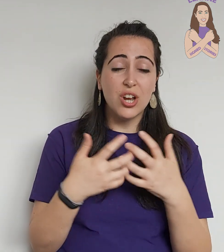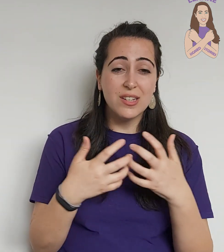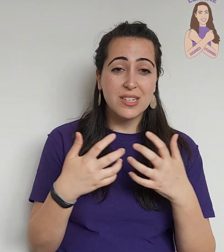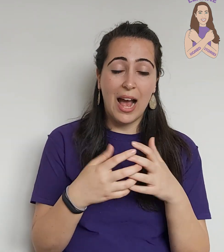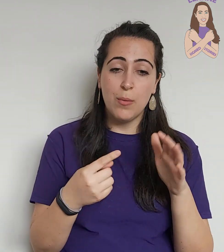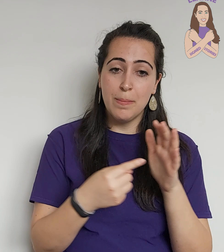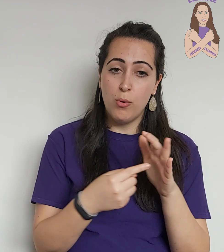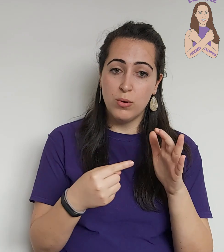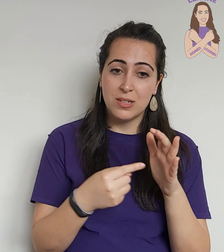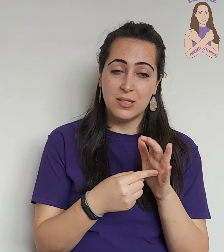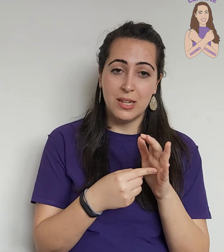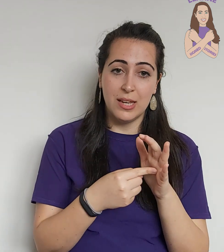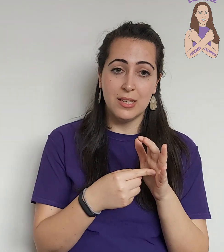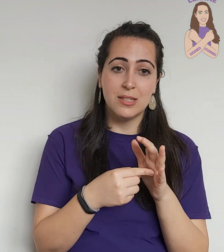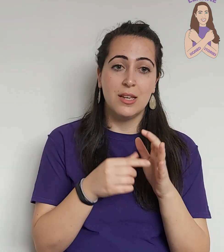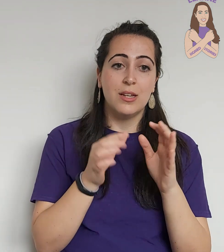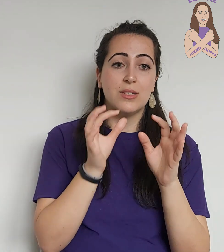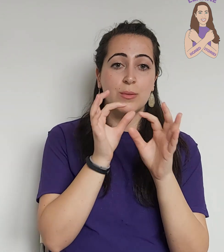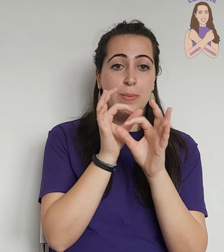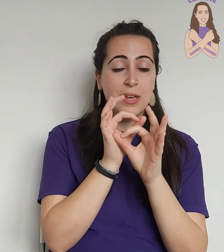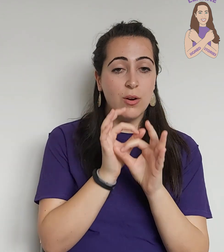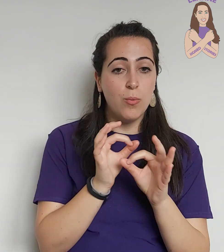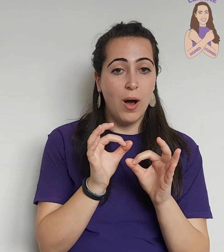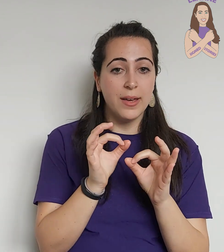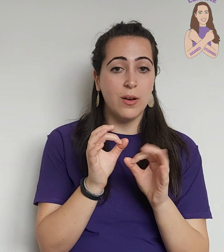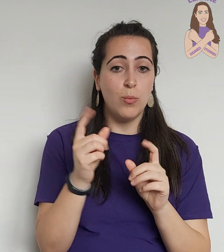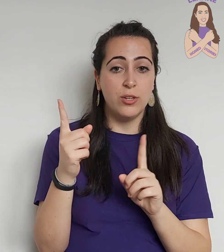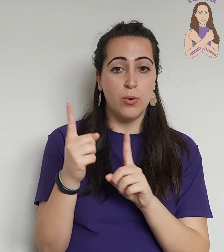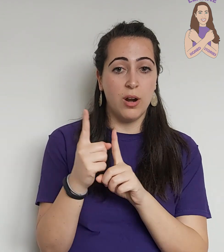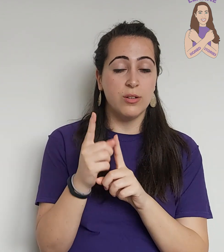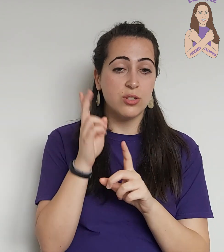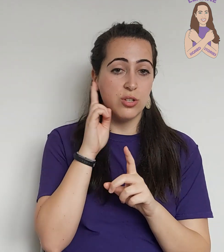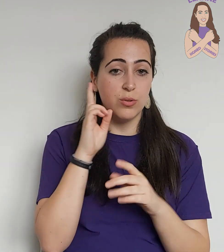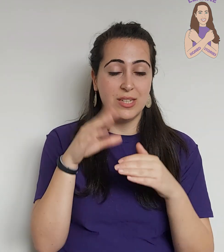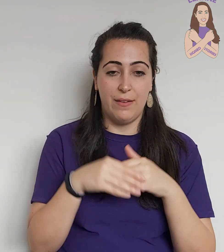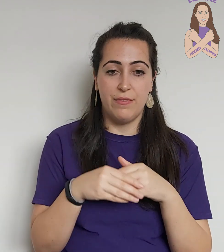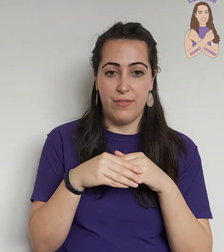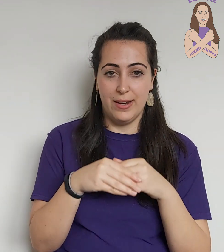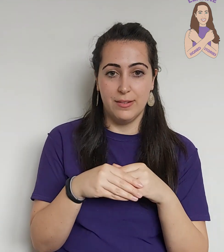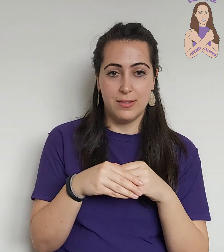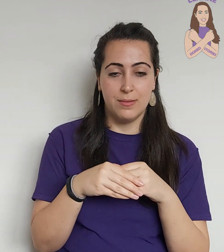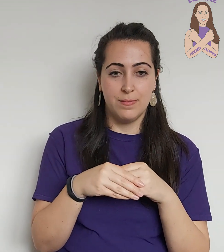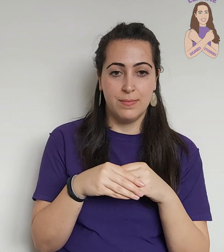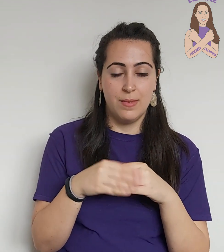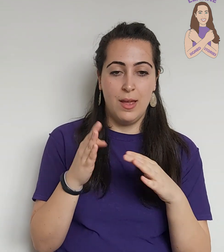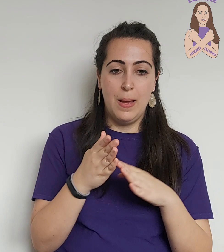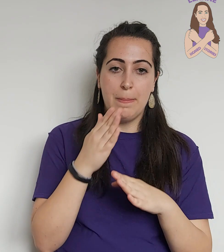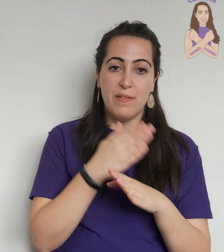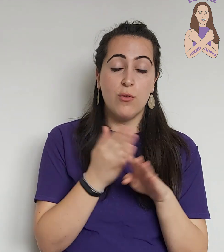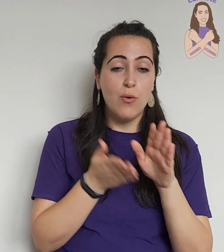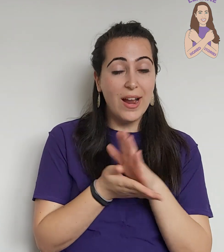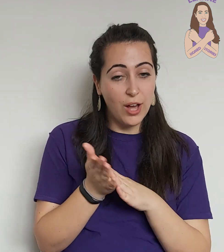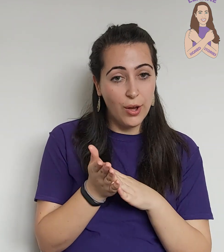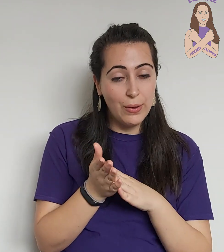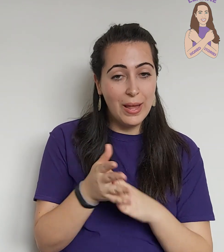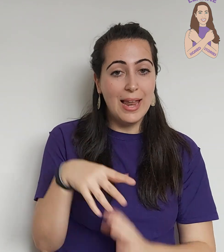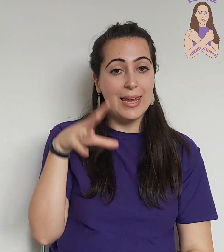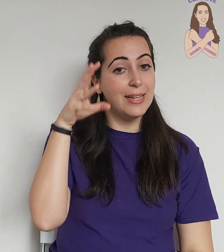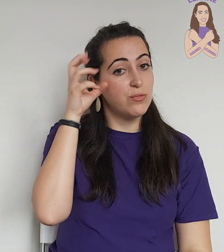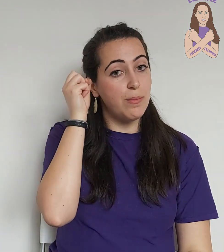how important it is to be quiet when you're close to your deaf friends. Before I go, let's remember